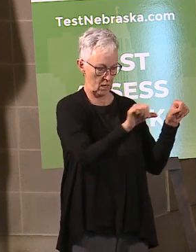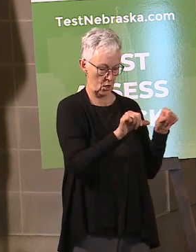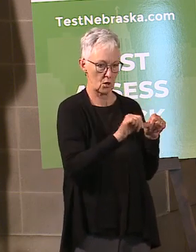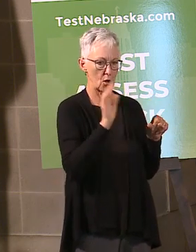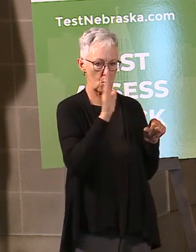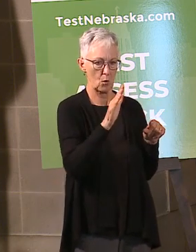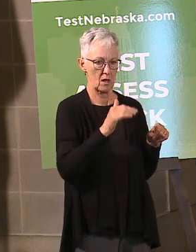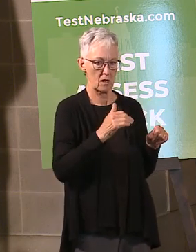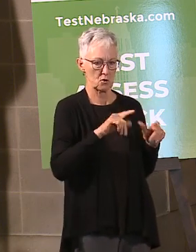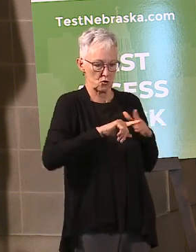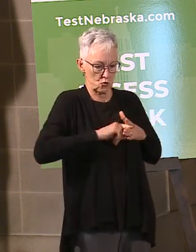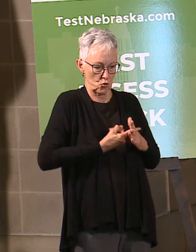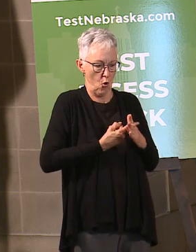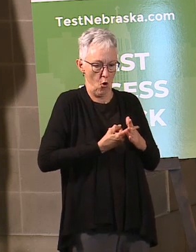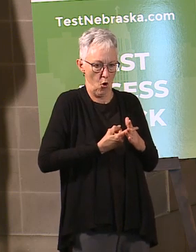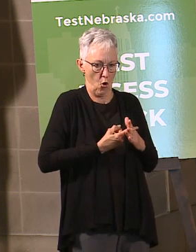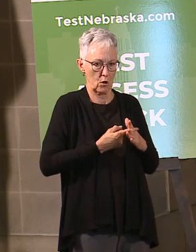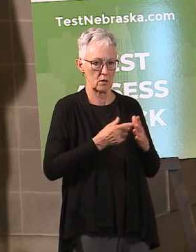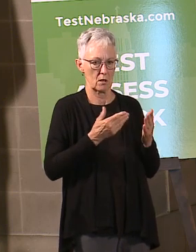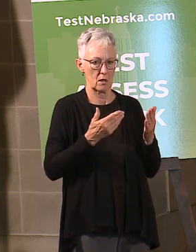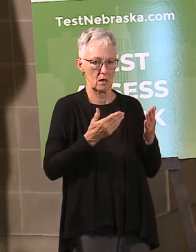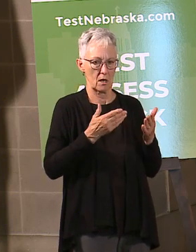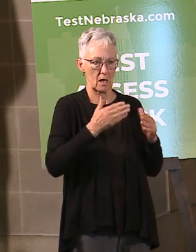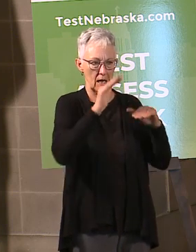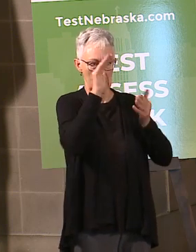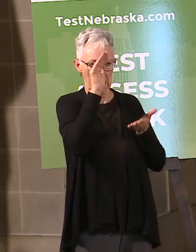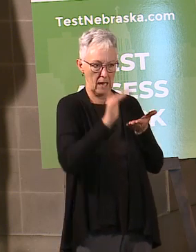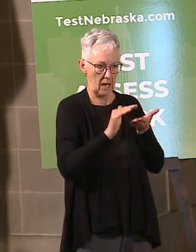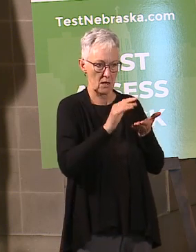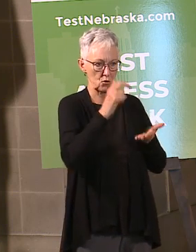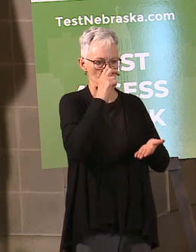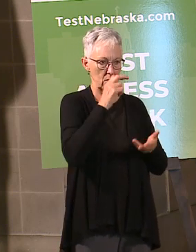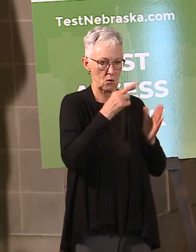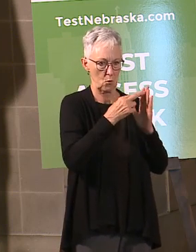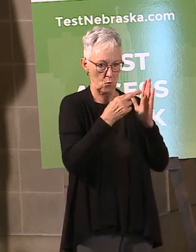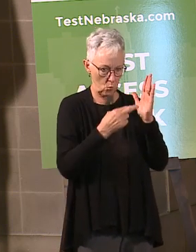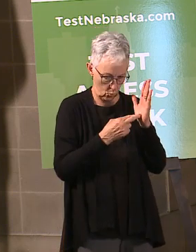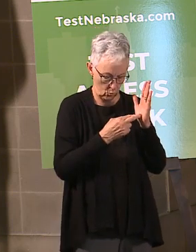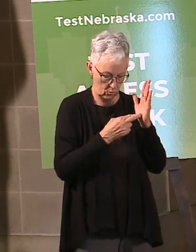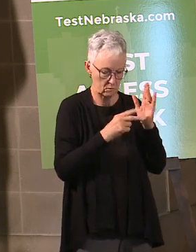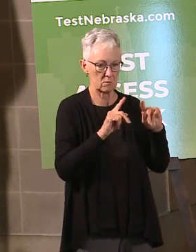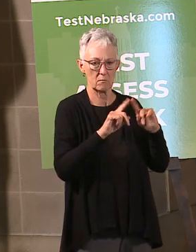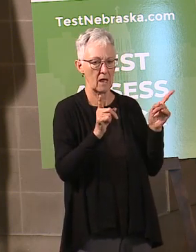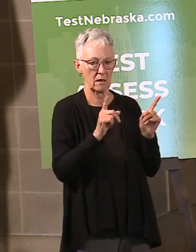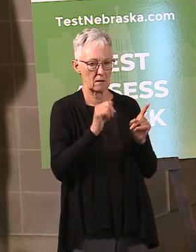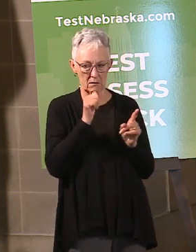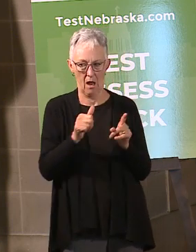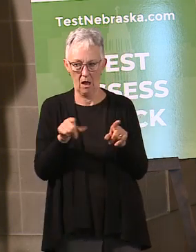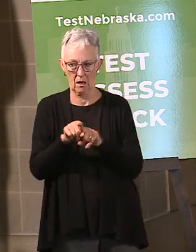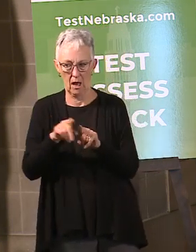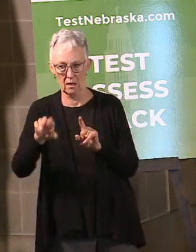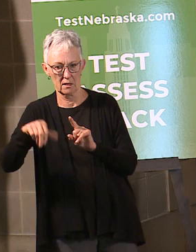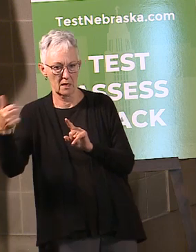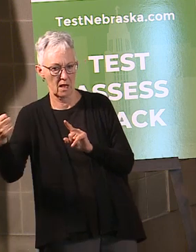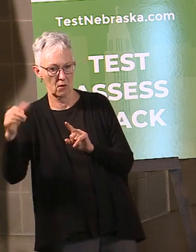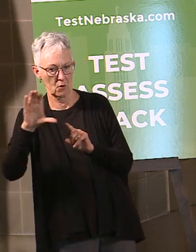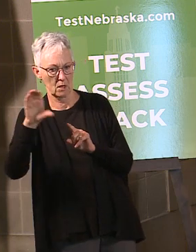restrictions. All right, so, and I did talk to Mayor Steele this morning, or this afternoon, to give him a heads up